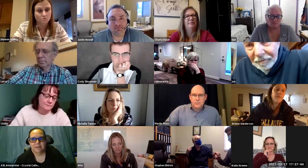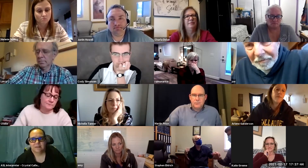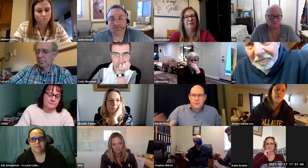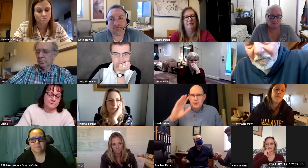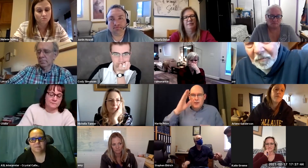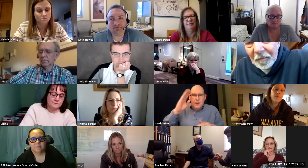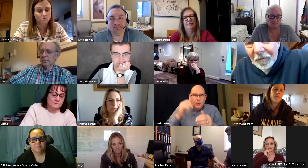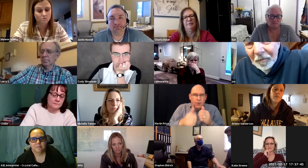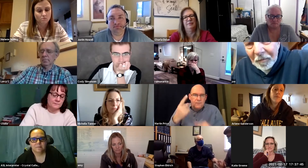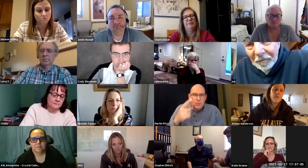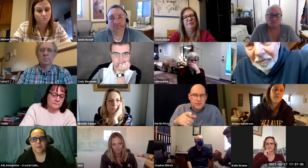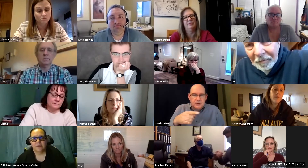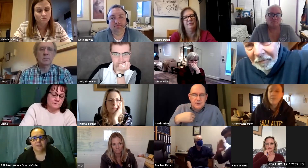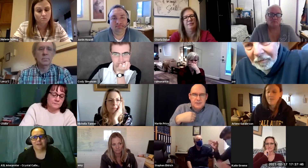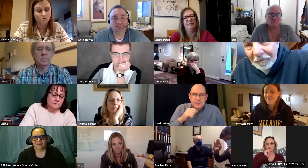Yes.